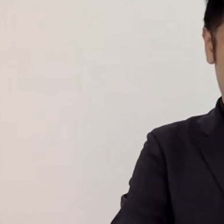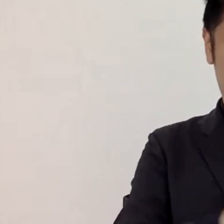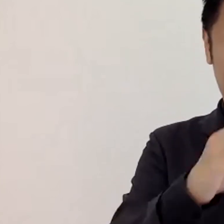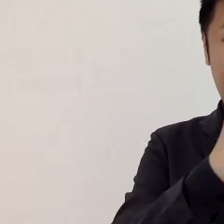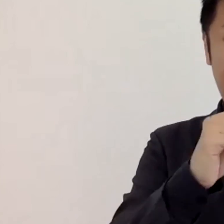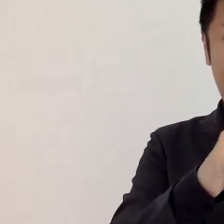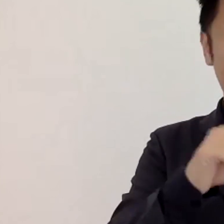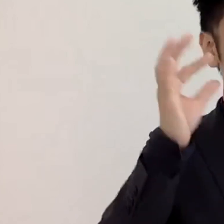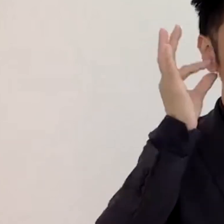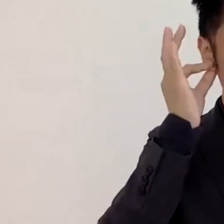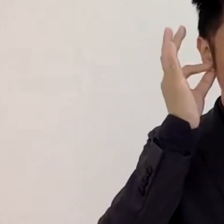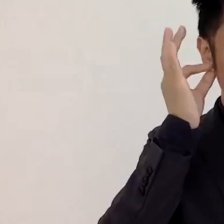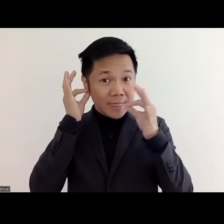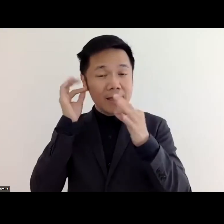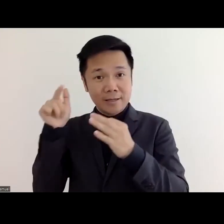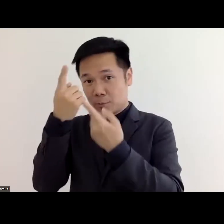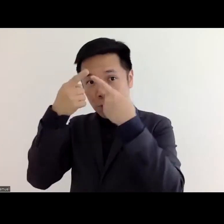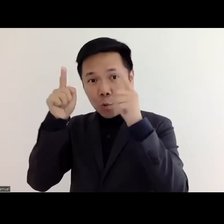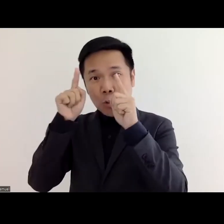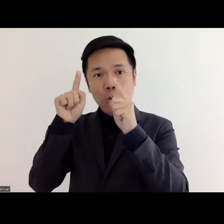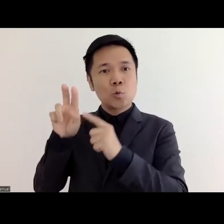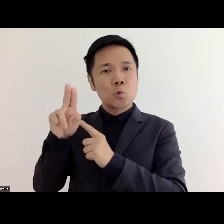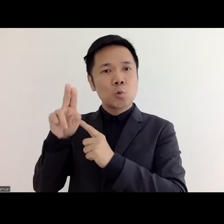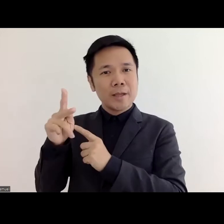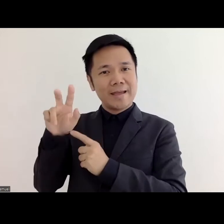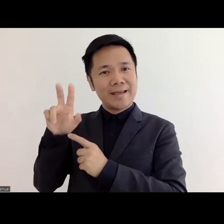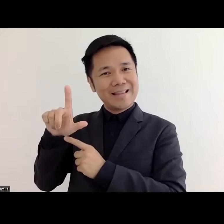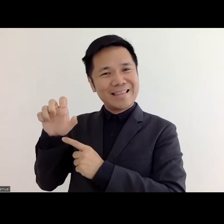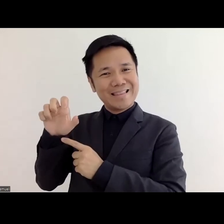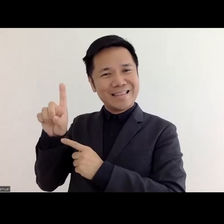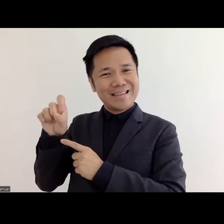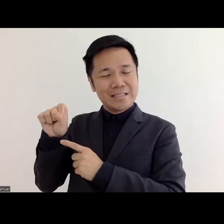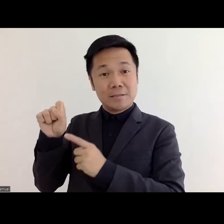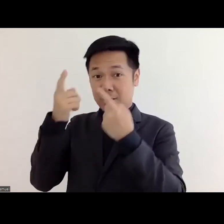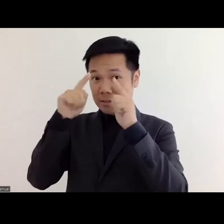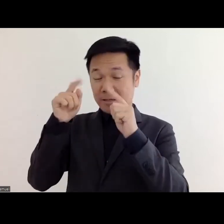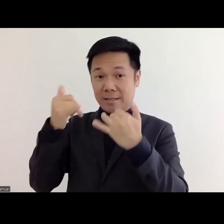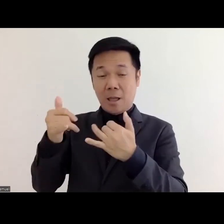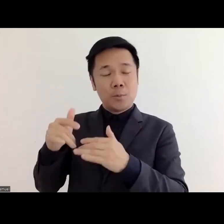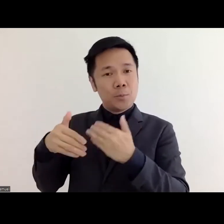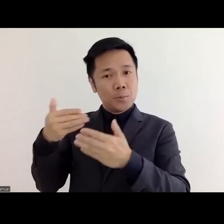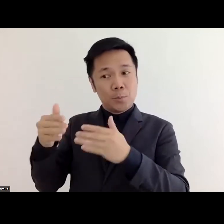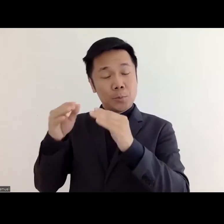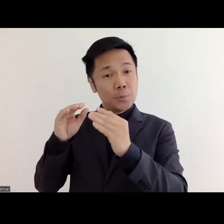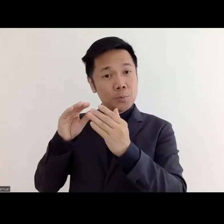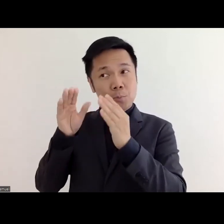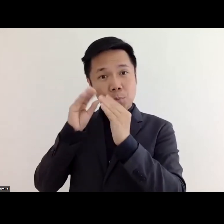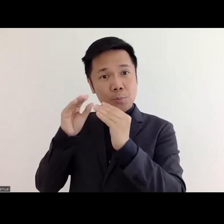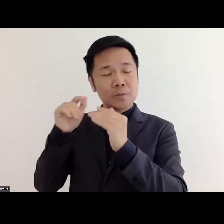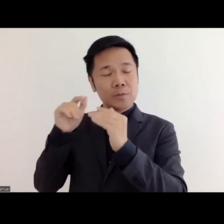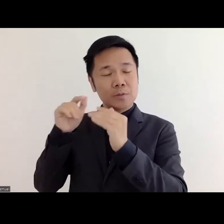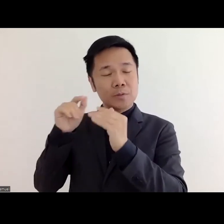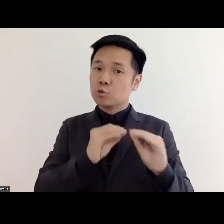Leeds, UK. She is currently a visiting lecturer at the University of Kelaniya and the University of